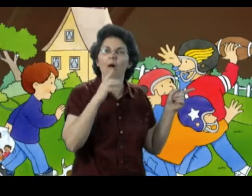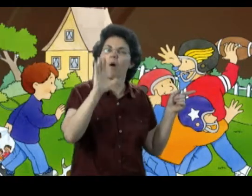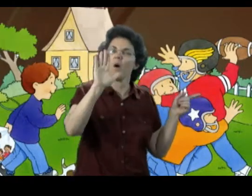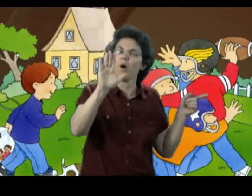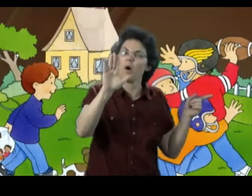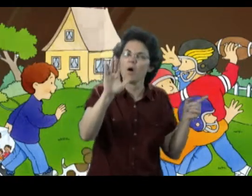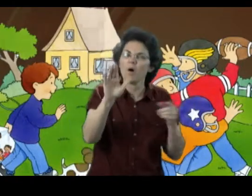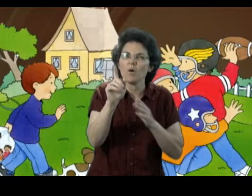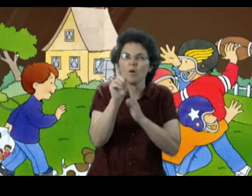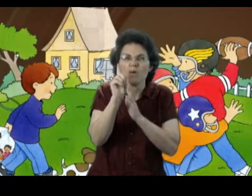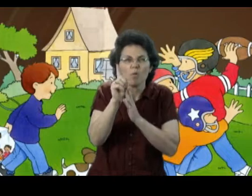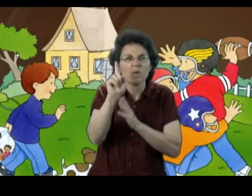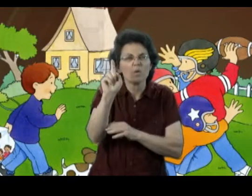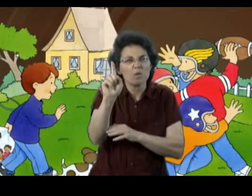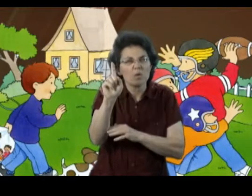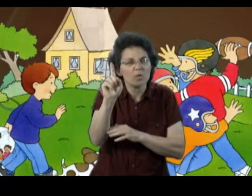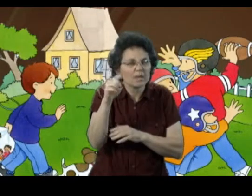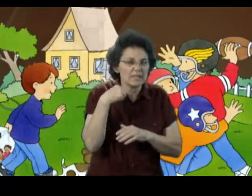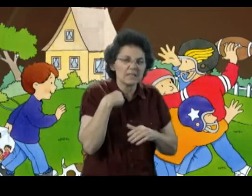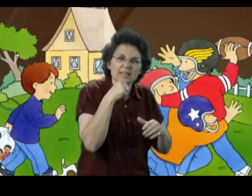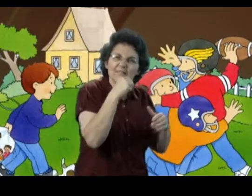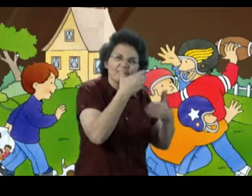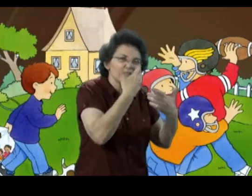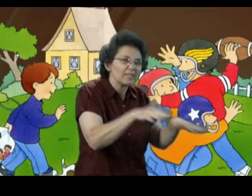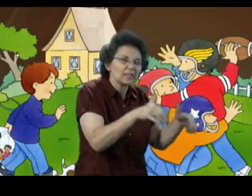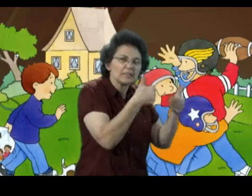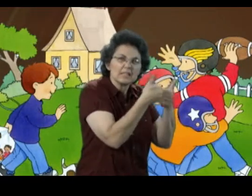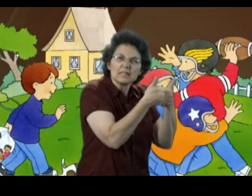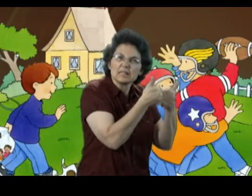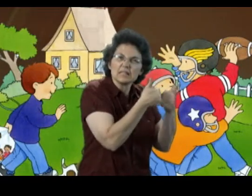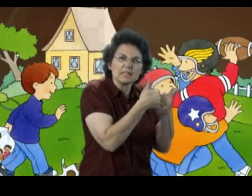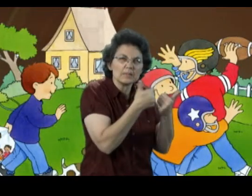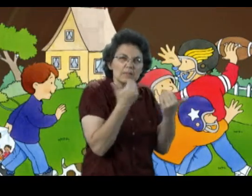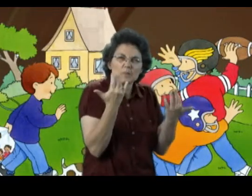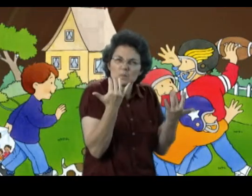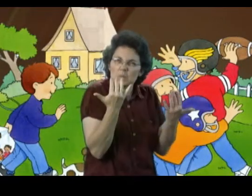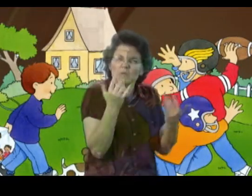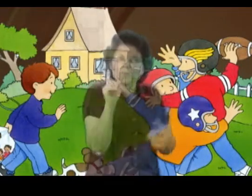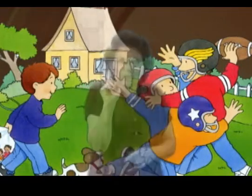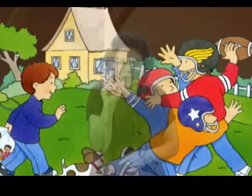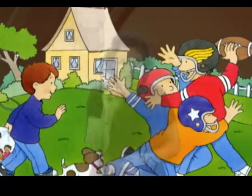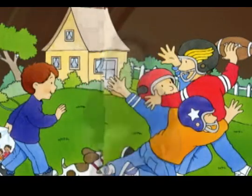"Just a minute, Fred," his brother said. "The game is almost over."